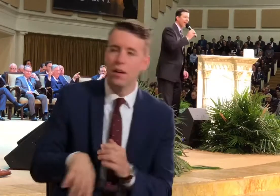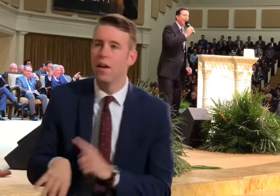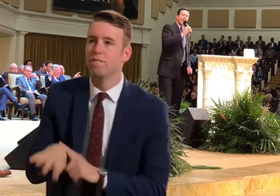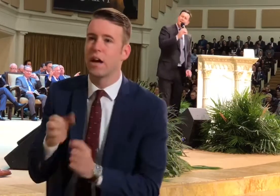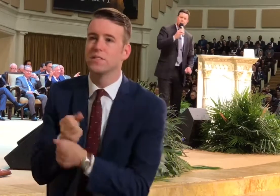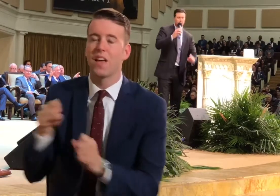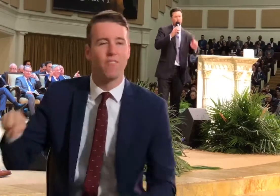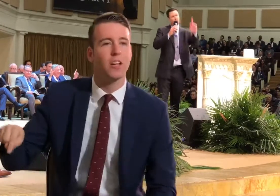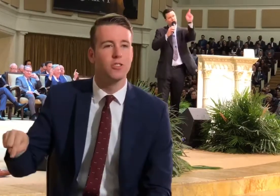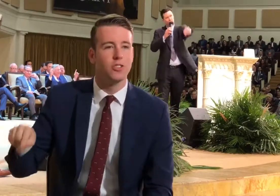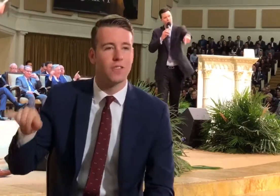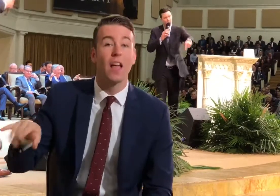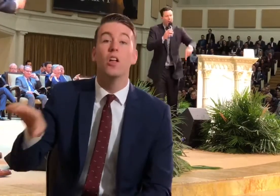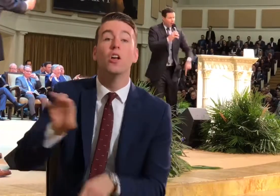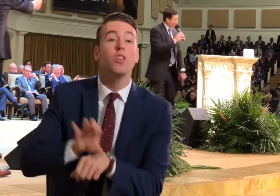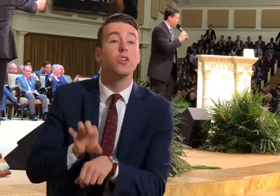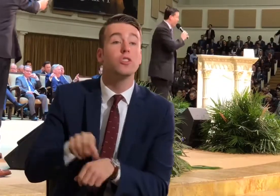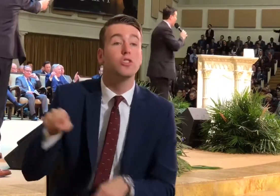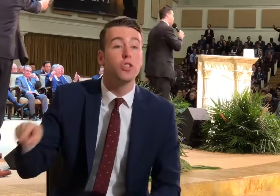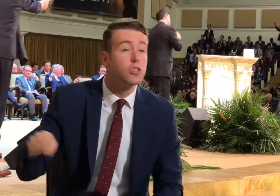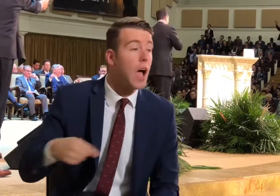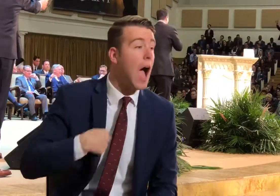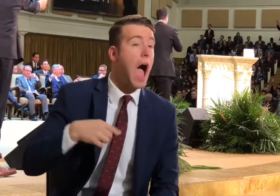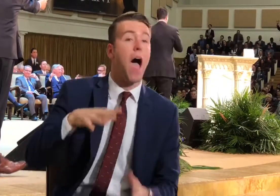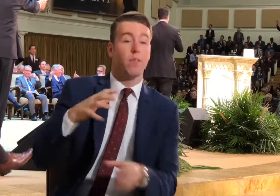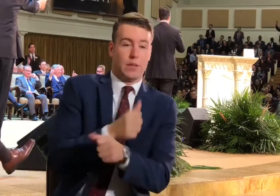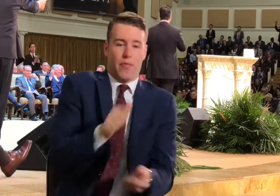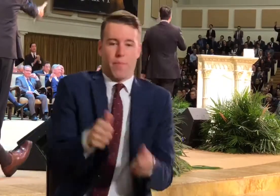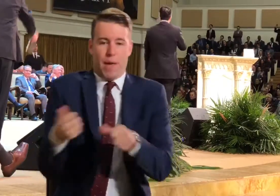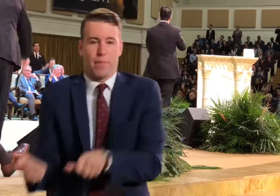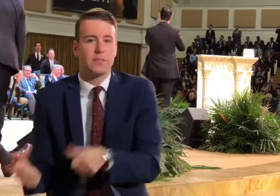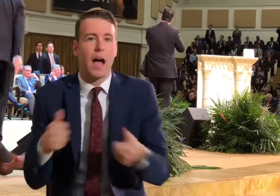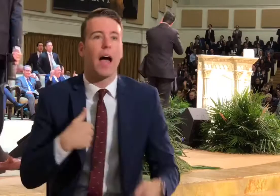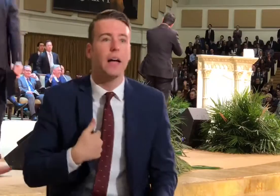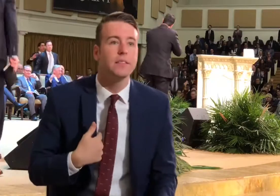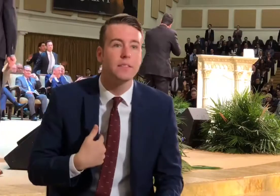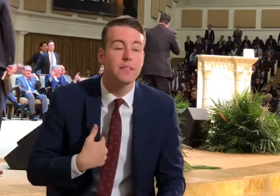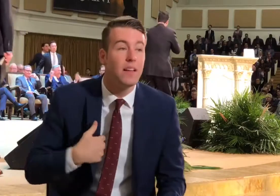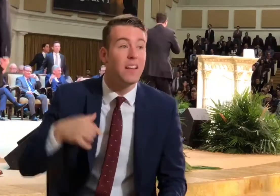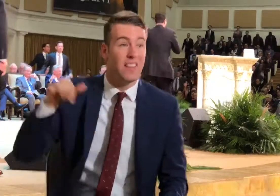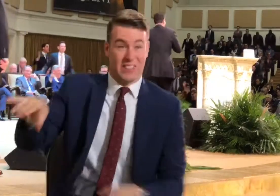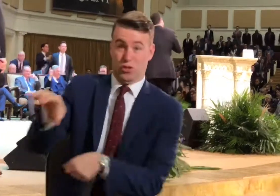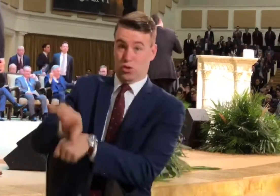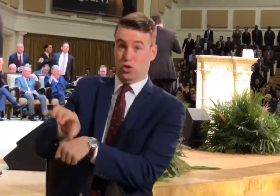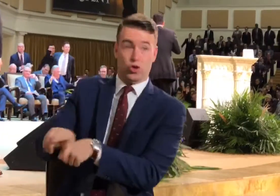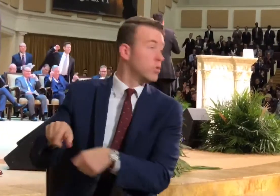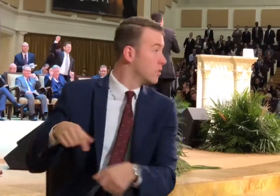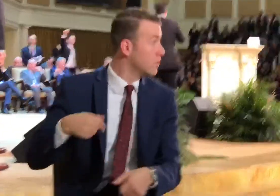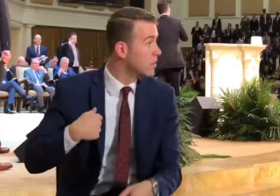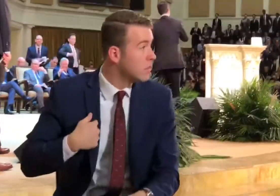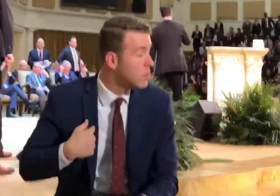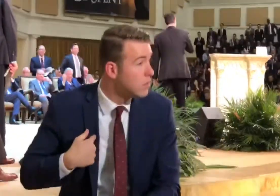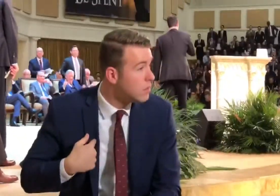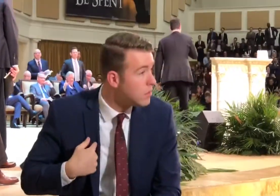salvation. It was in the church that you got baptized. It was in the church